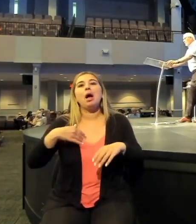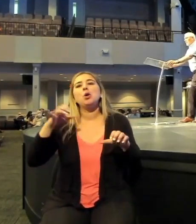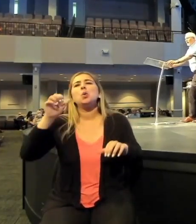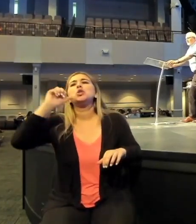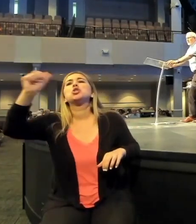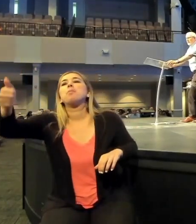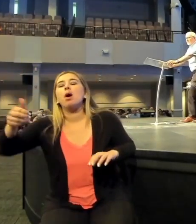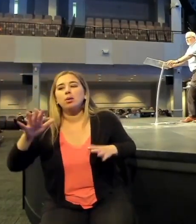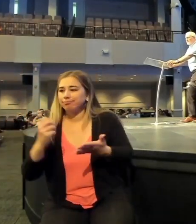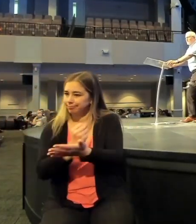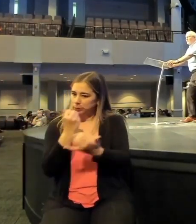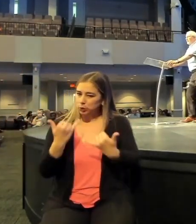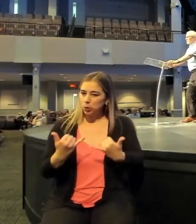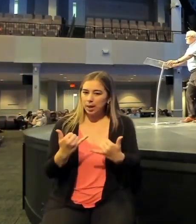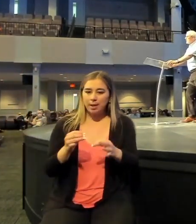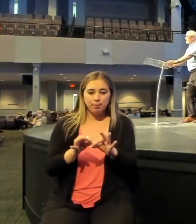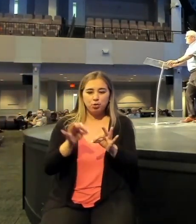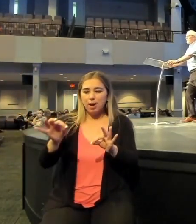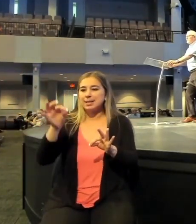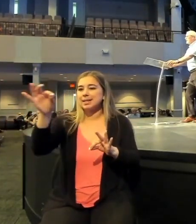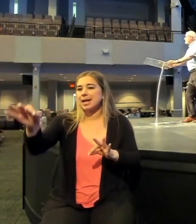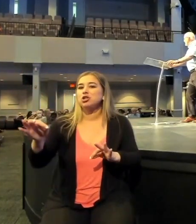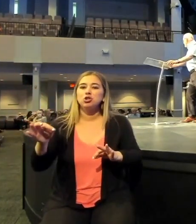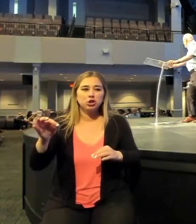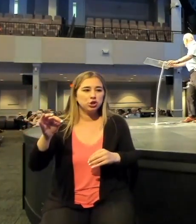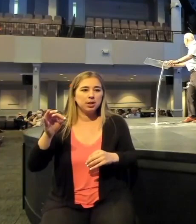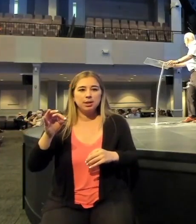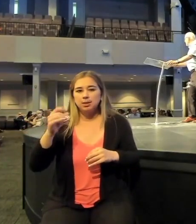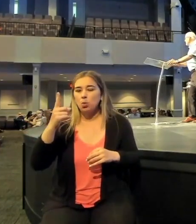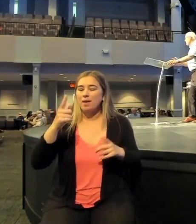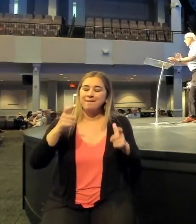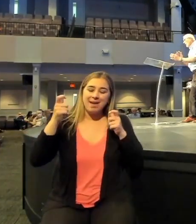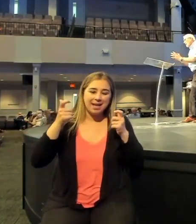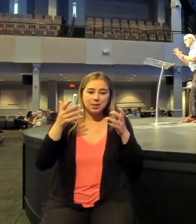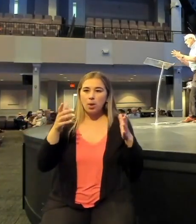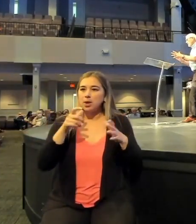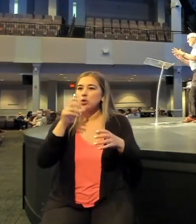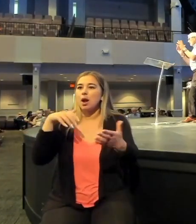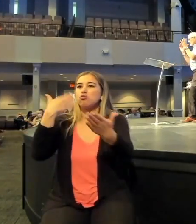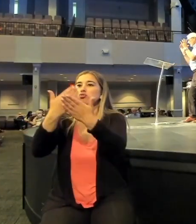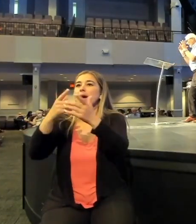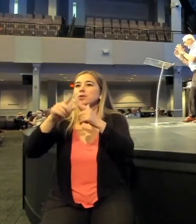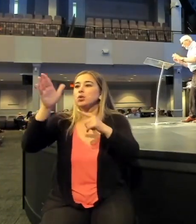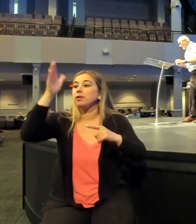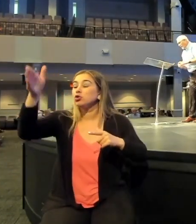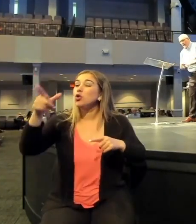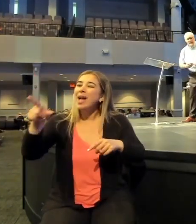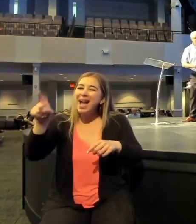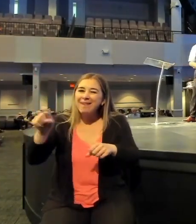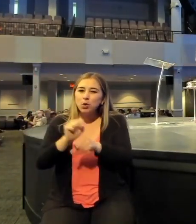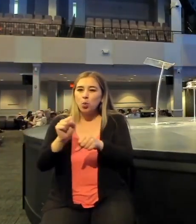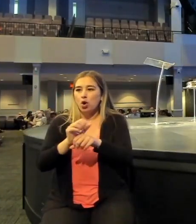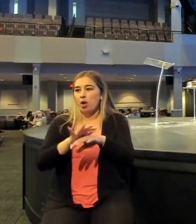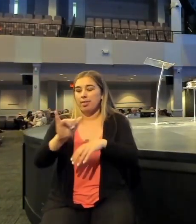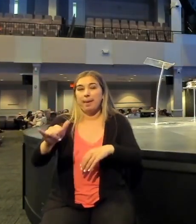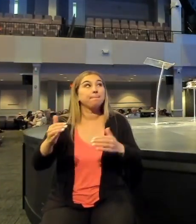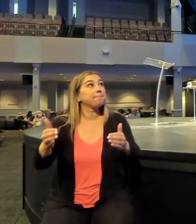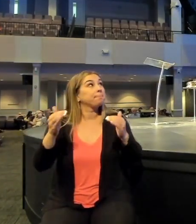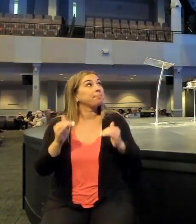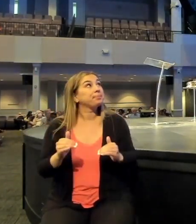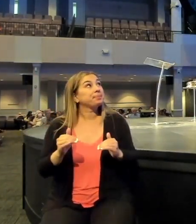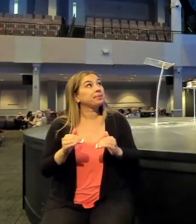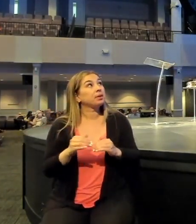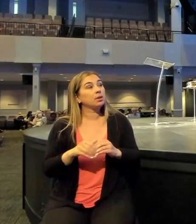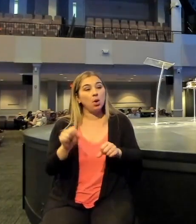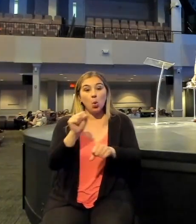today. Procrastination is one of the fastest ways to lose your destination. Okay, so procrastination, you got to work on that. Next one is you need